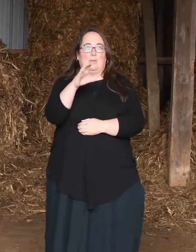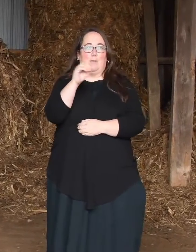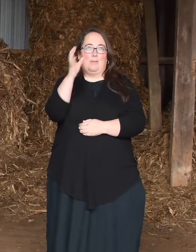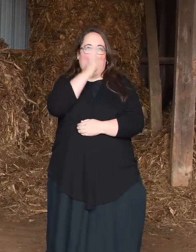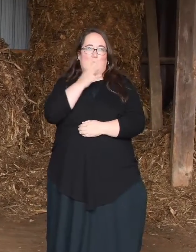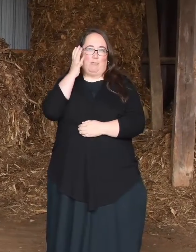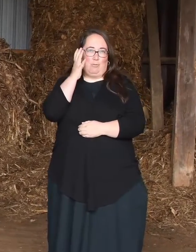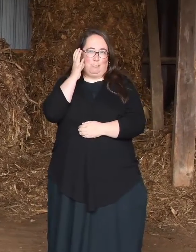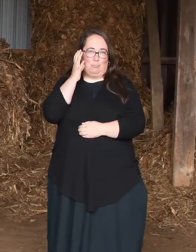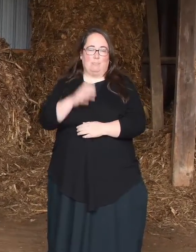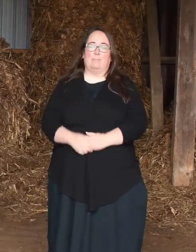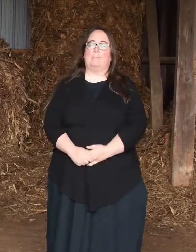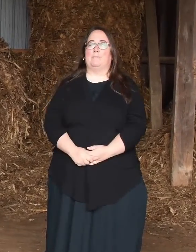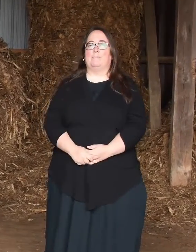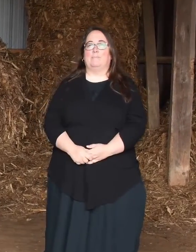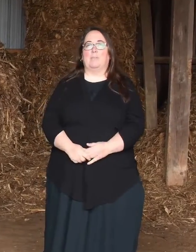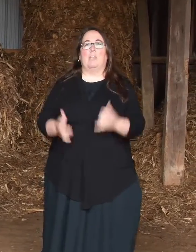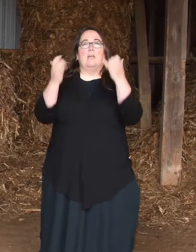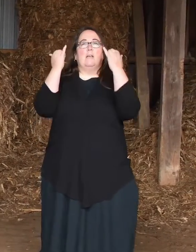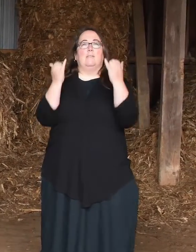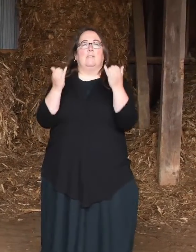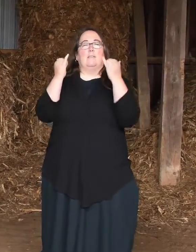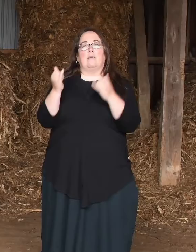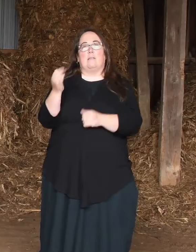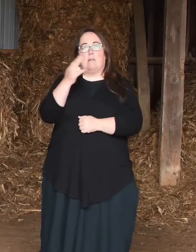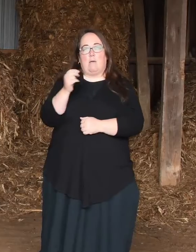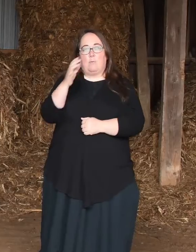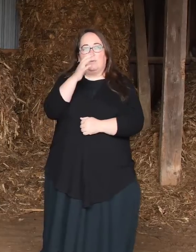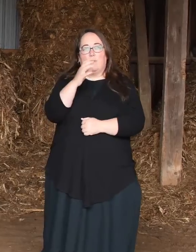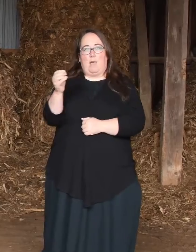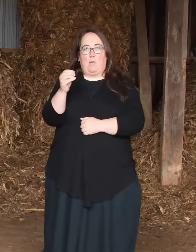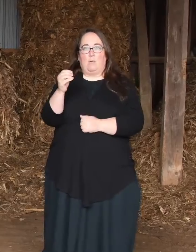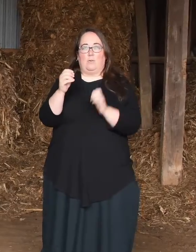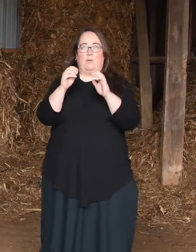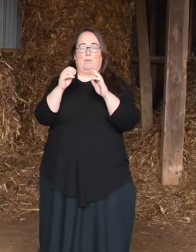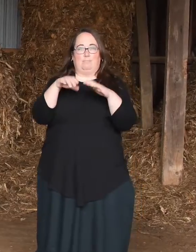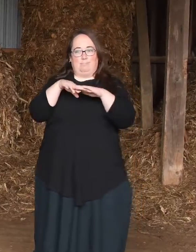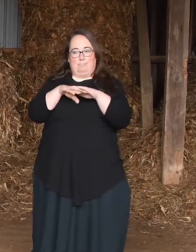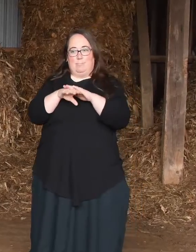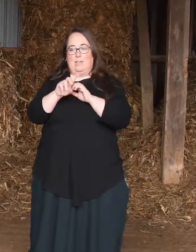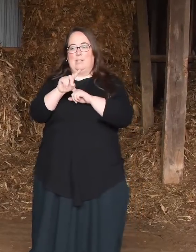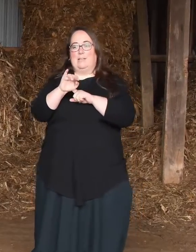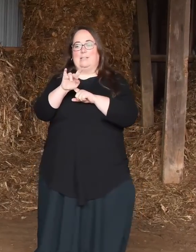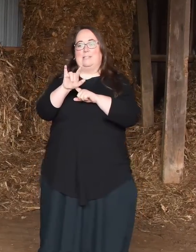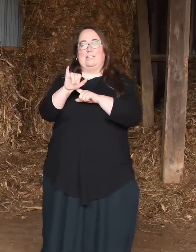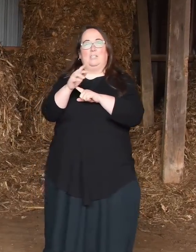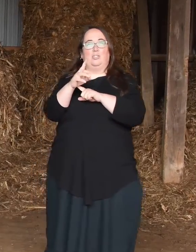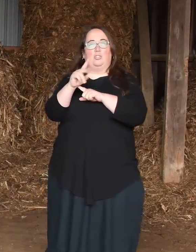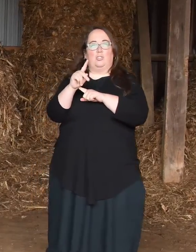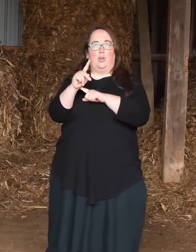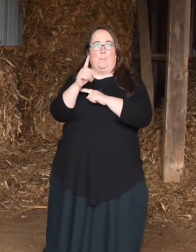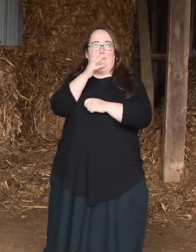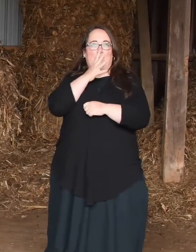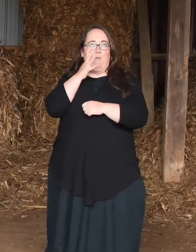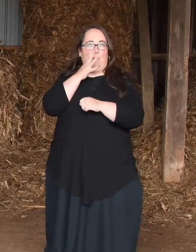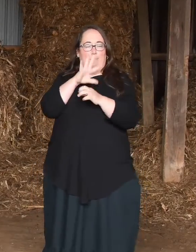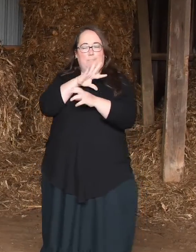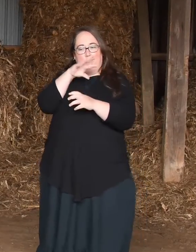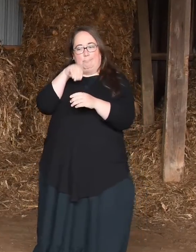Agriculture. Today, Howard County is entering the Dickey Sharp Farm into the Howard County Agricultural